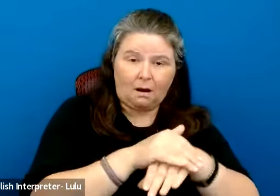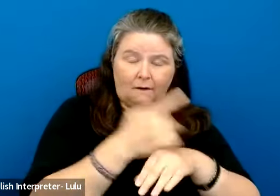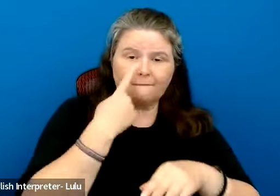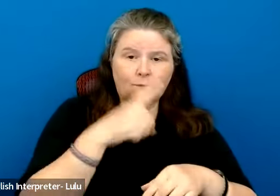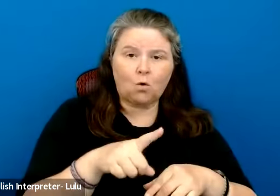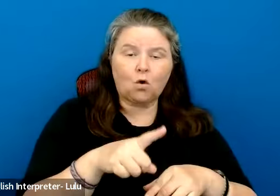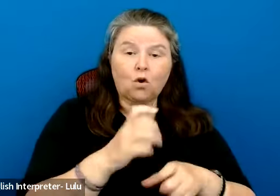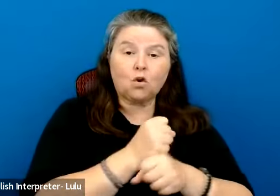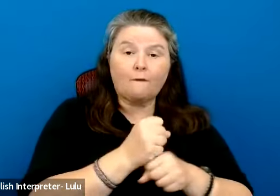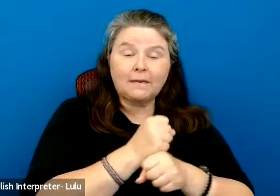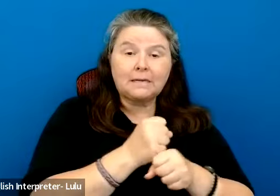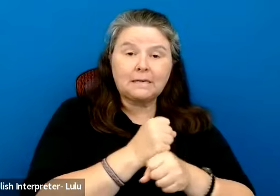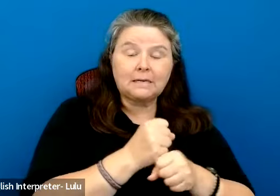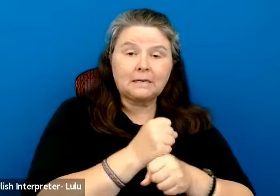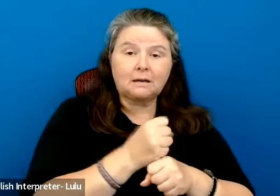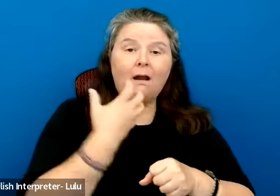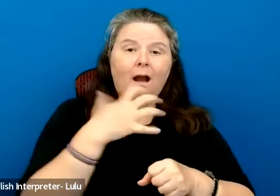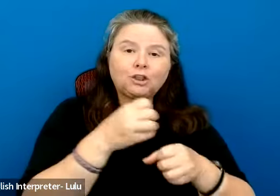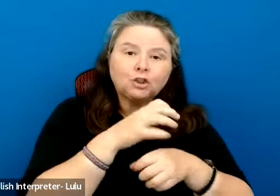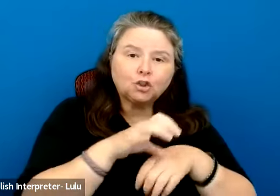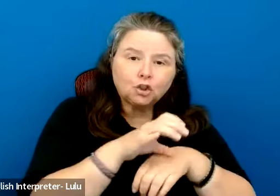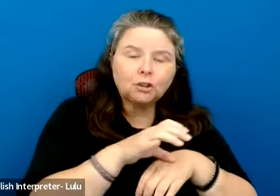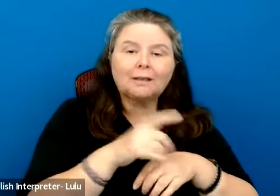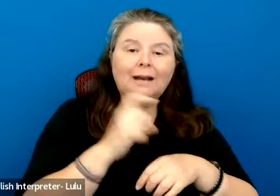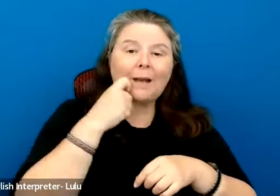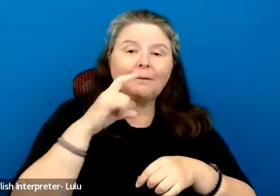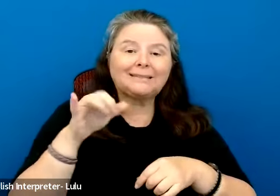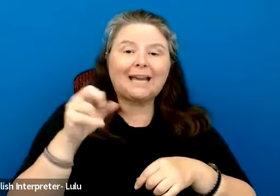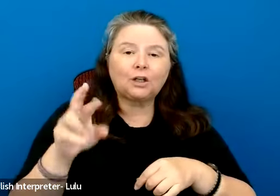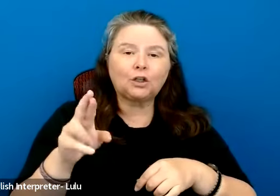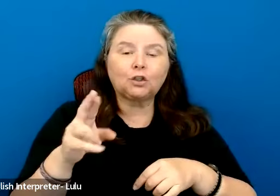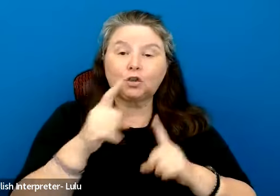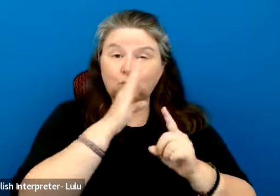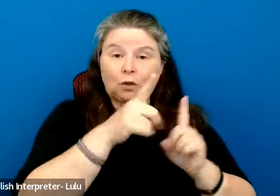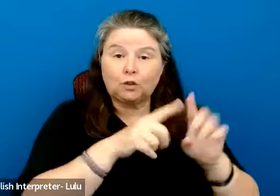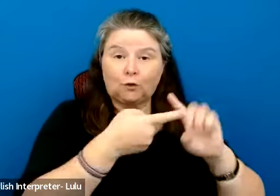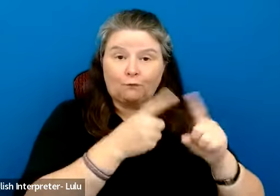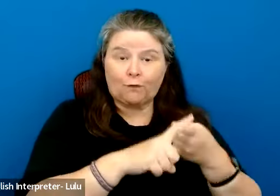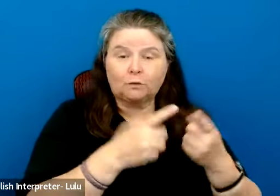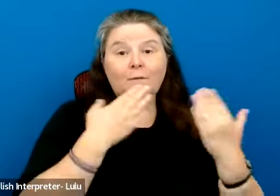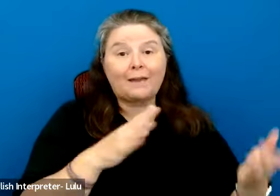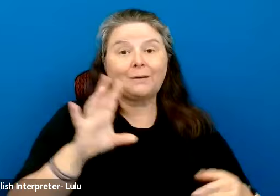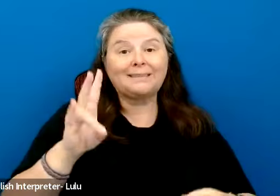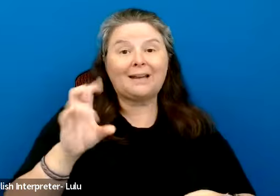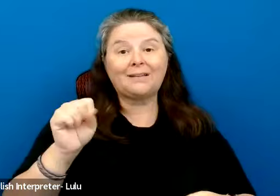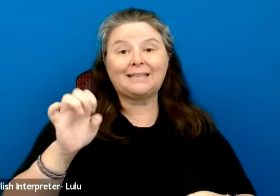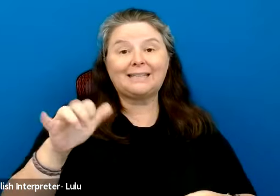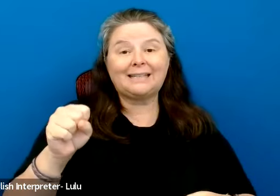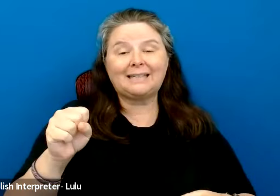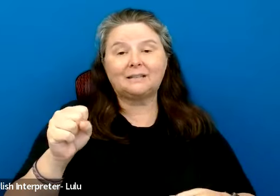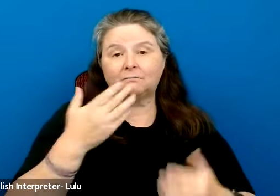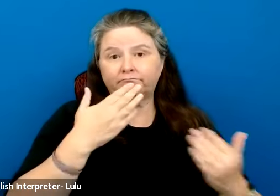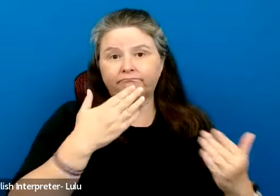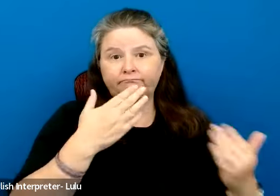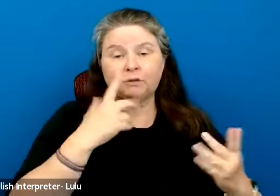for coffee, hot chocolate, and apple cider goes directly to friends. So thank you, Seven Seas, Sasha at Seven Seas.